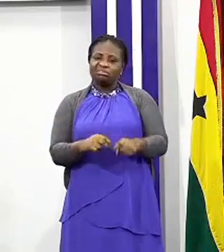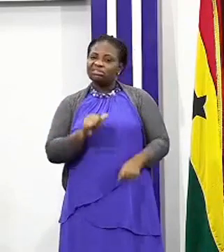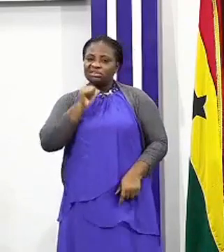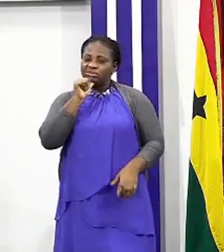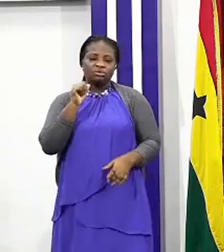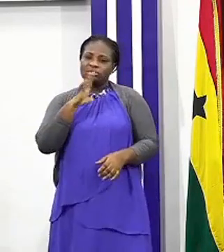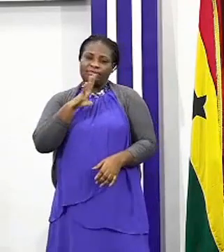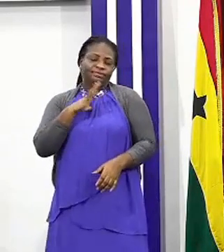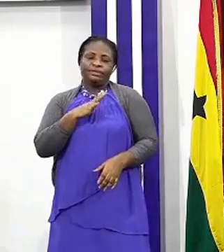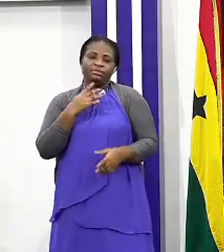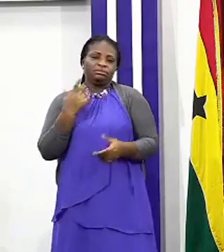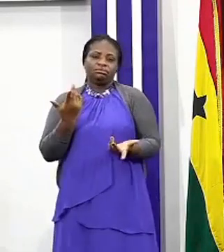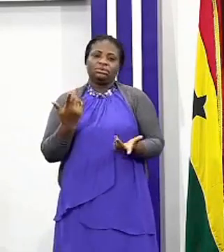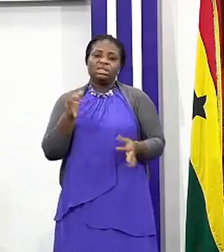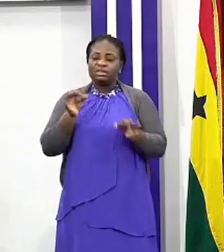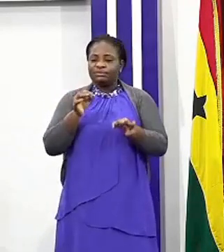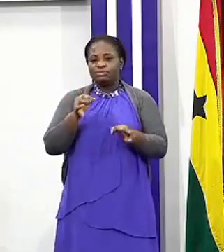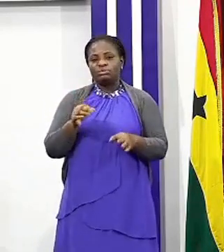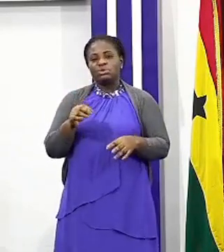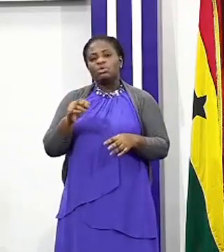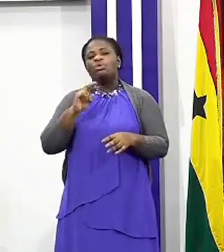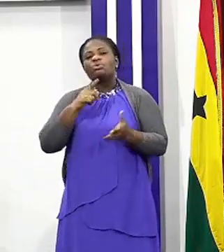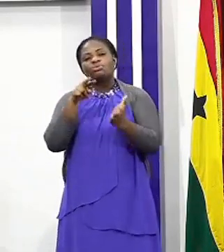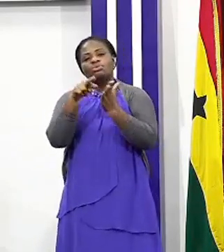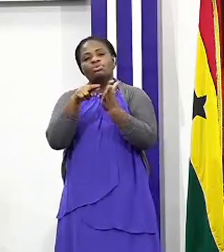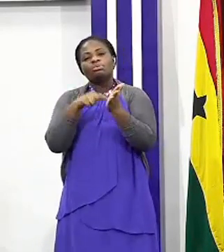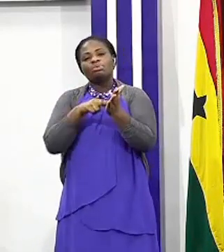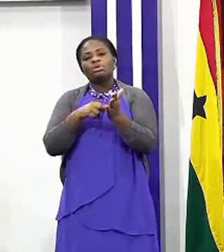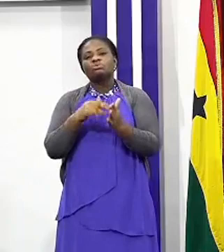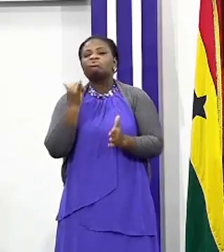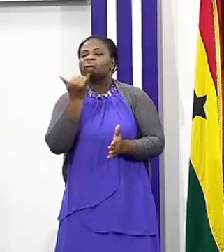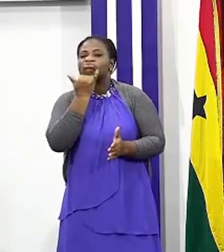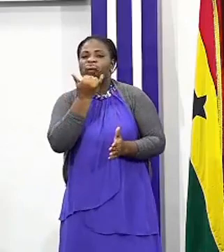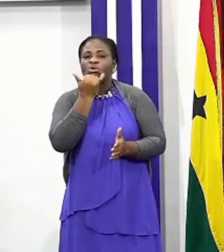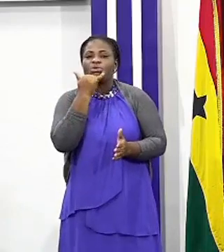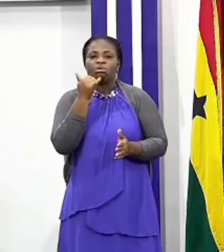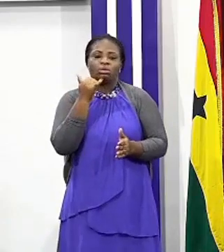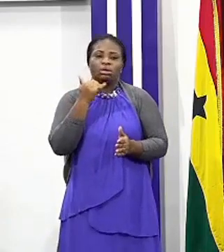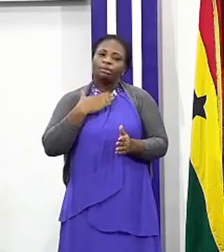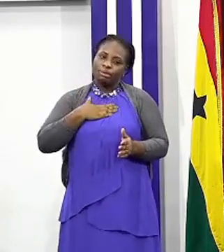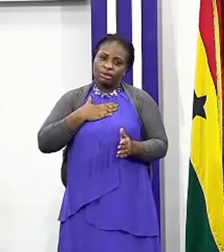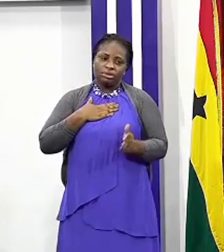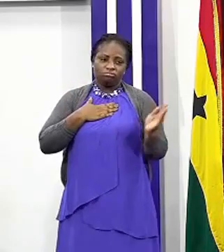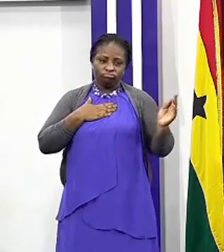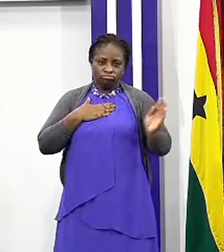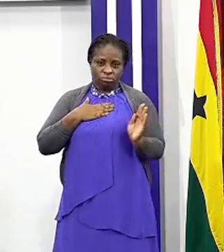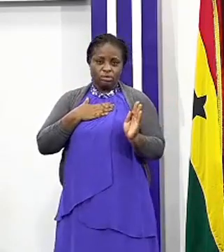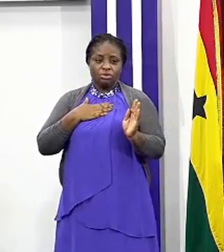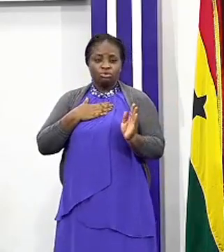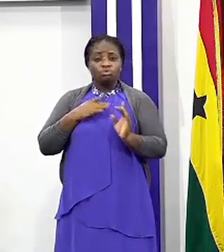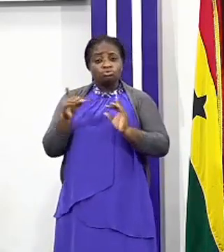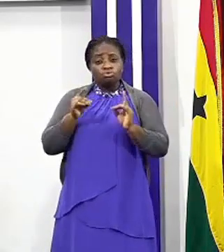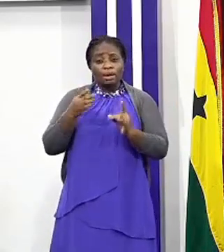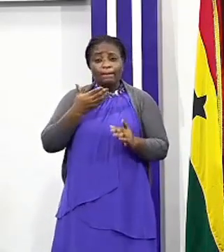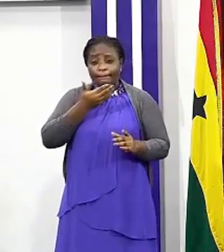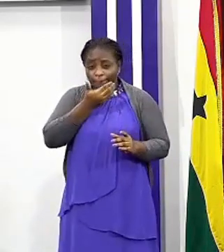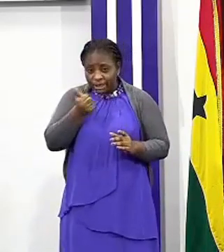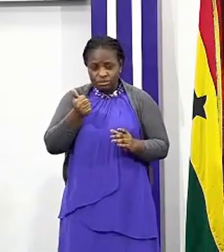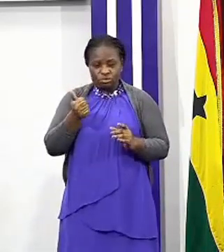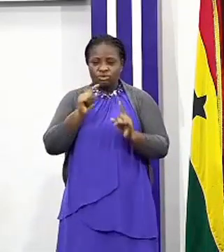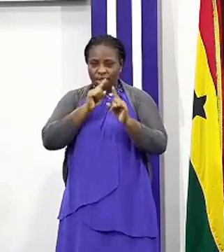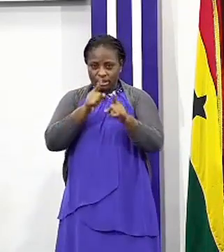to them. It is fair to ask questions, and we'll do our best to get them to answer the questions. But what is not